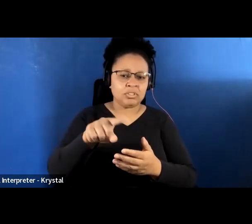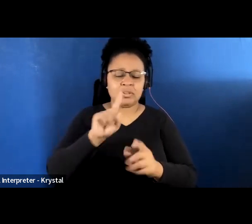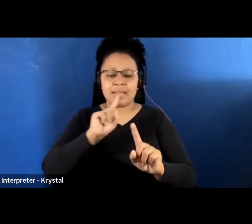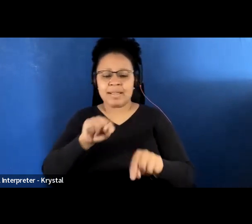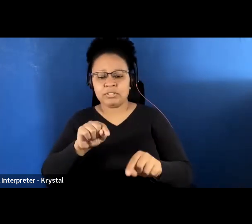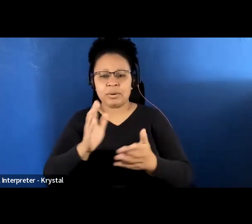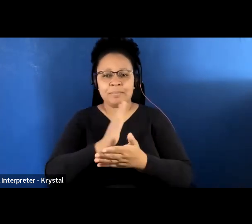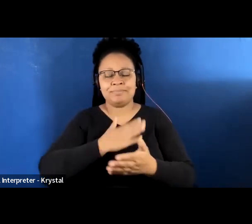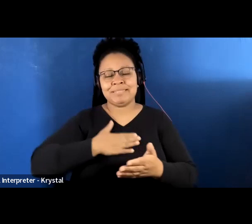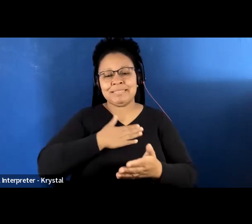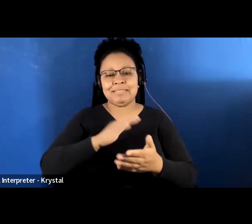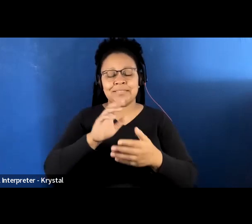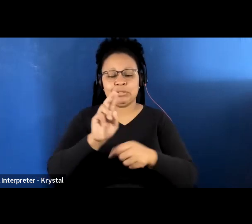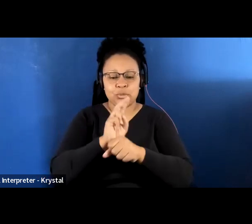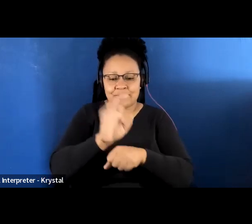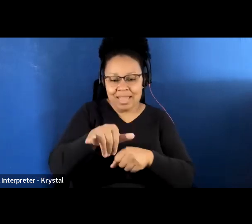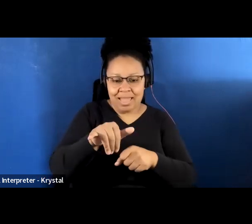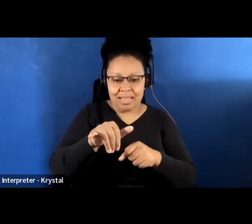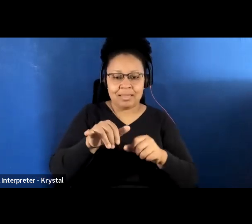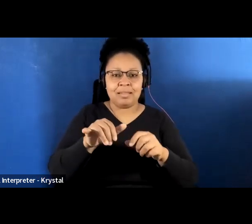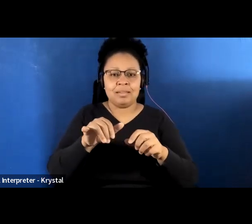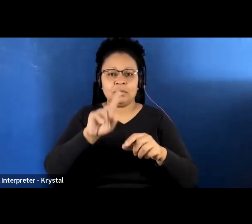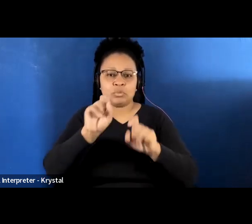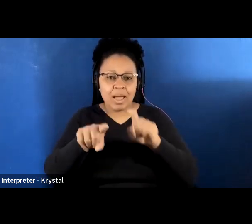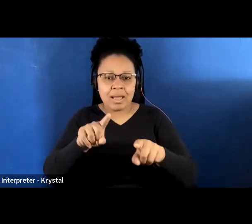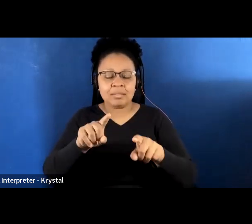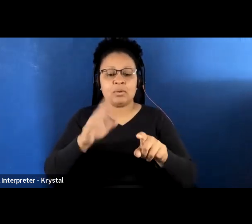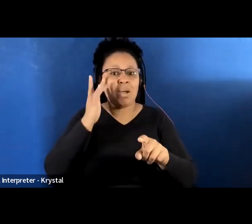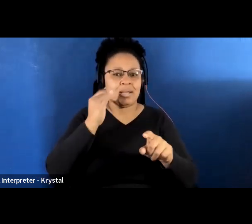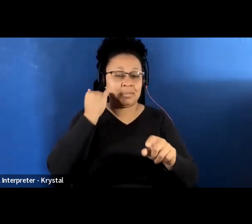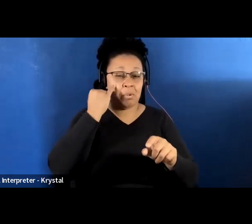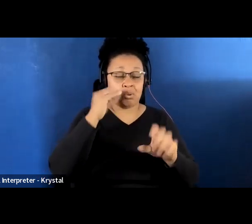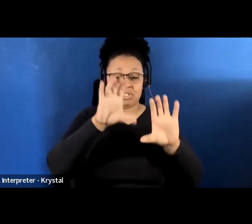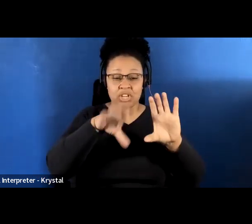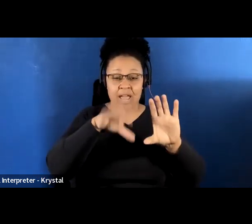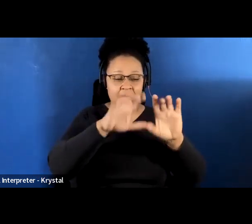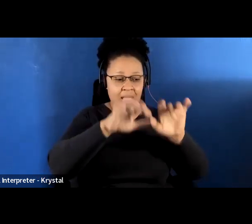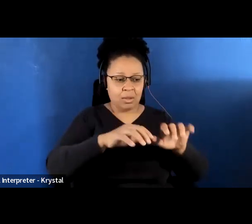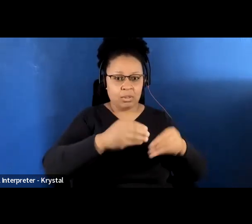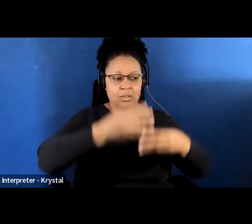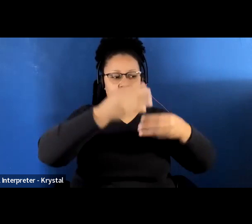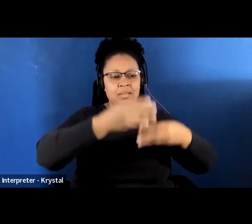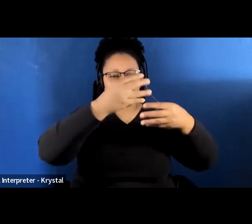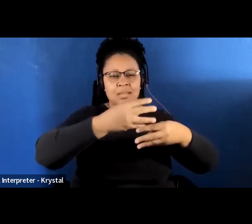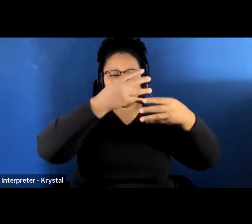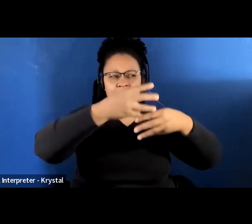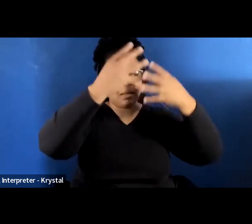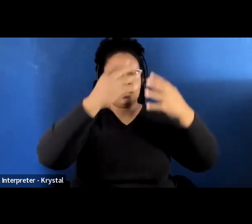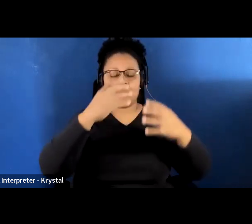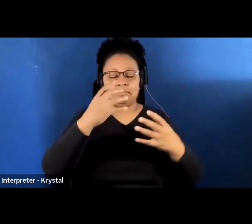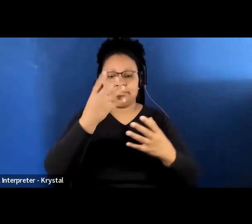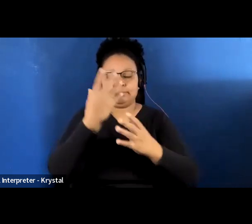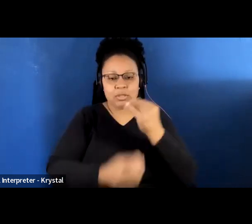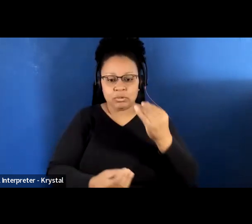get lost in the chat. To ask a question or make a comment, you can also select the hand option on the menu